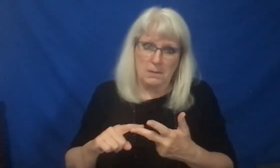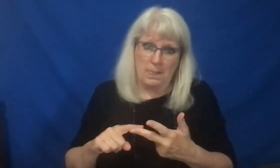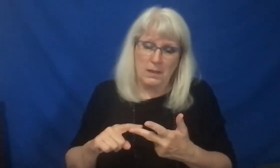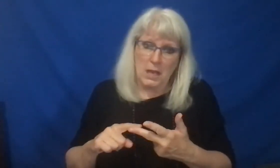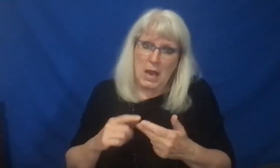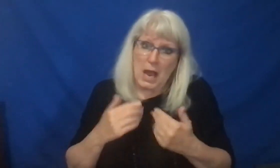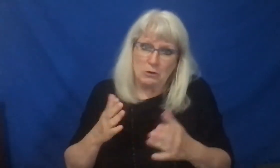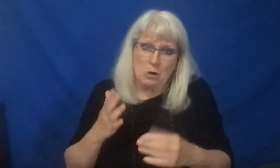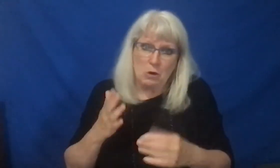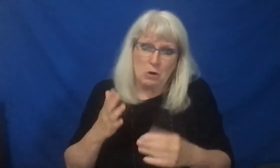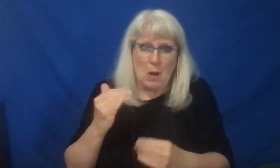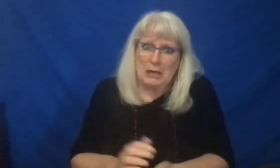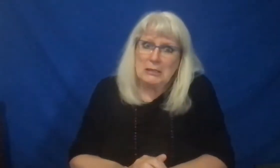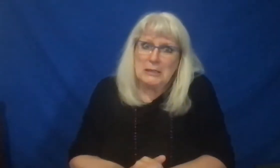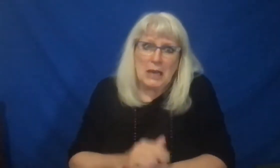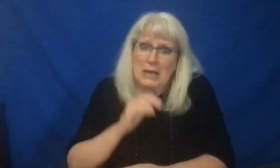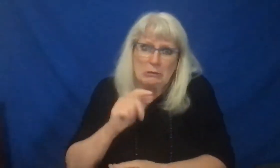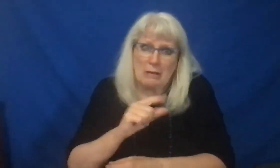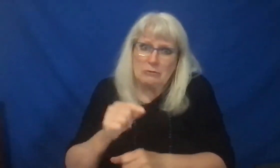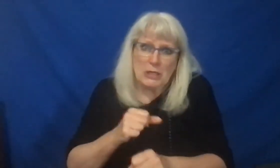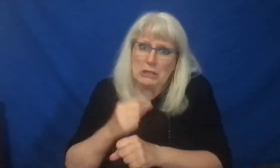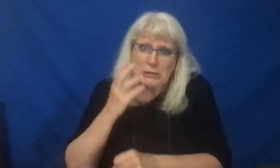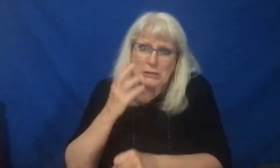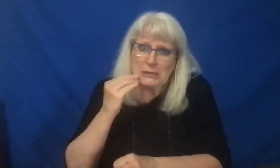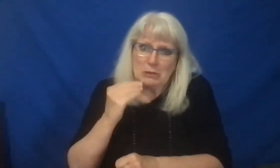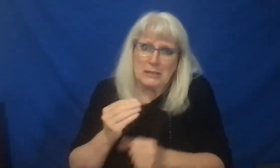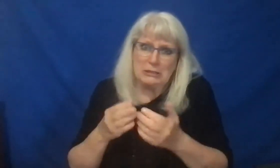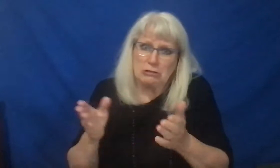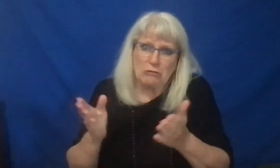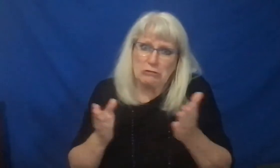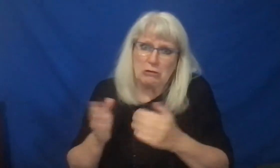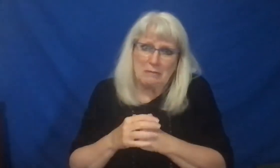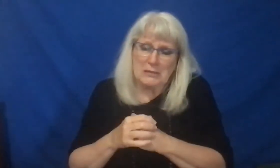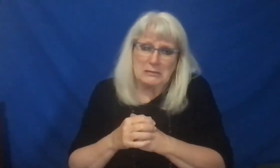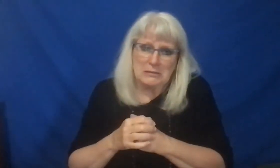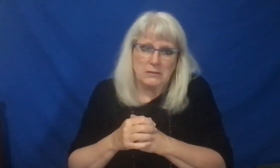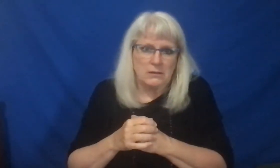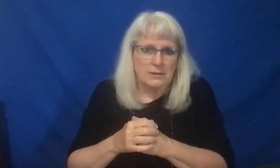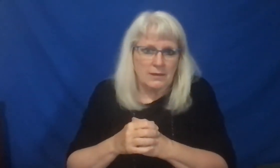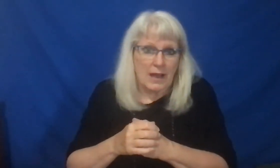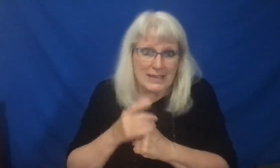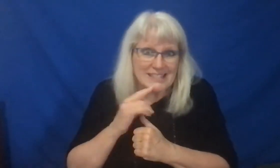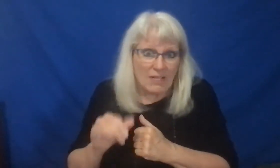I'm here, and I don't have 20 years of experience in general service. And I like literally said that because I was just so nervous.